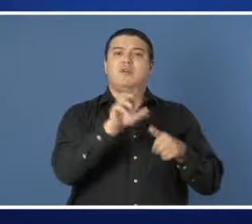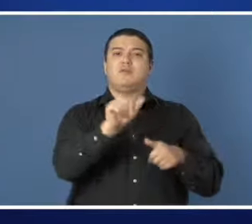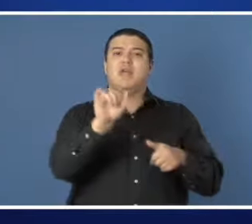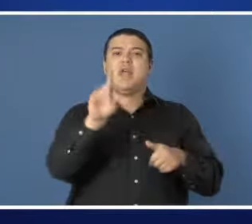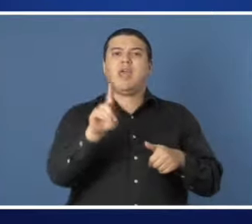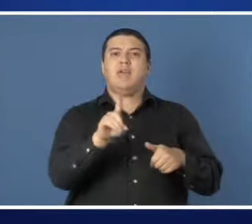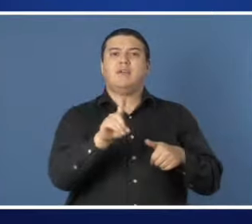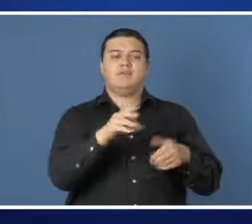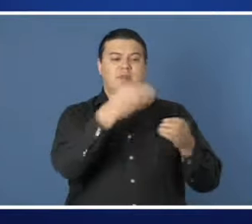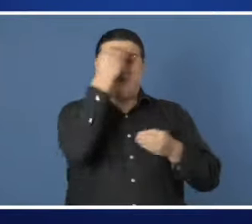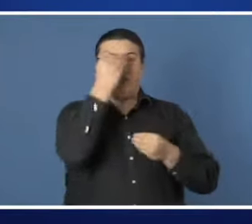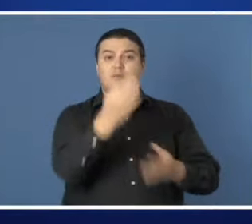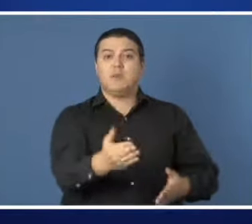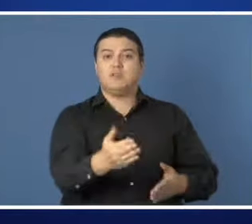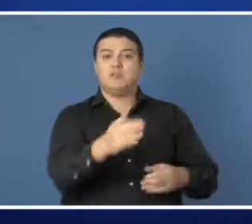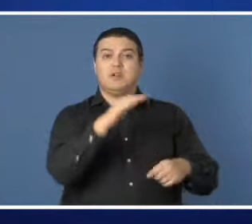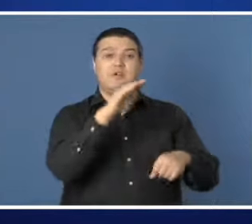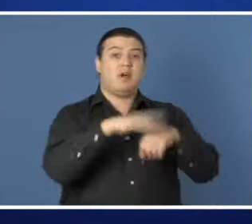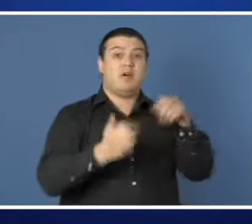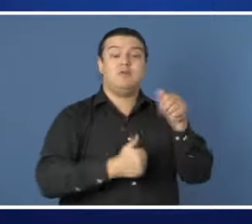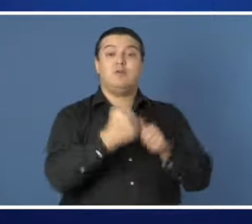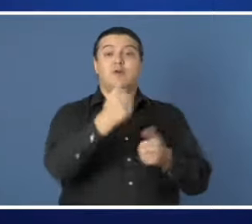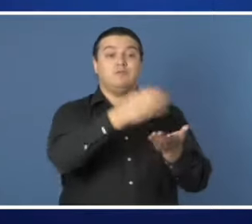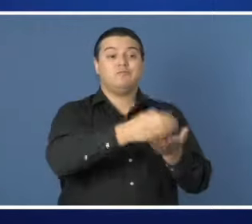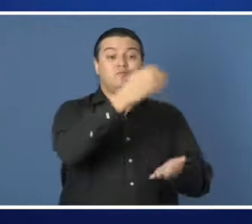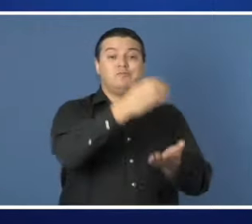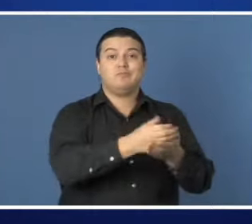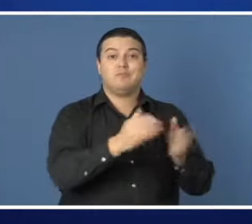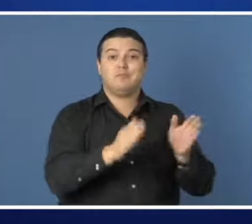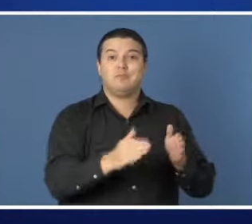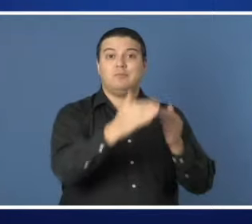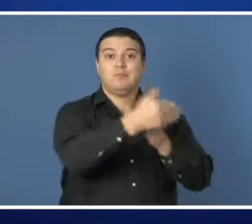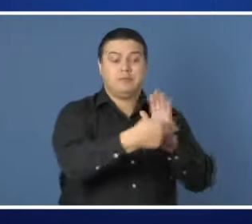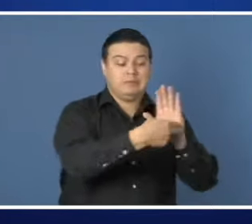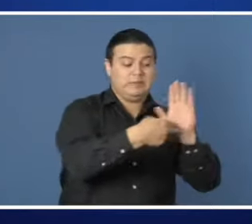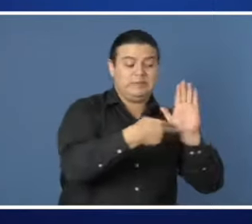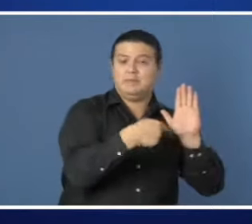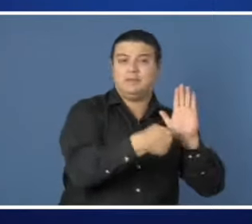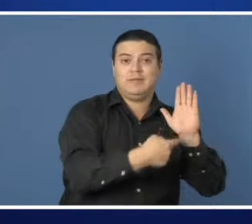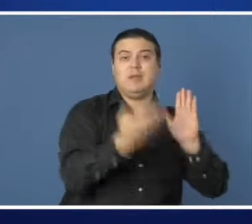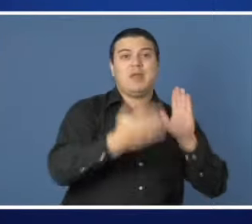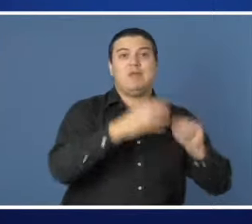aid advice found on containers may be out of date or inappropriate.